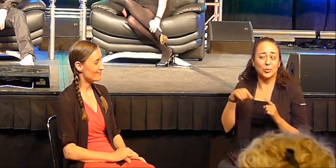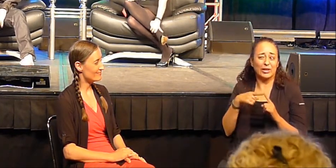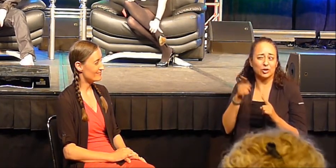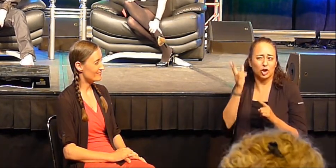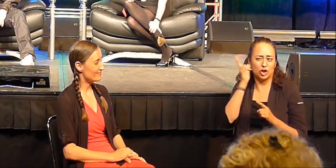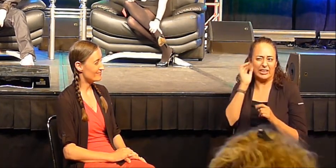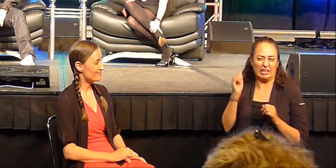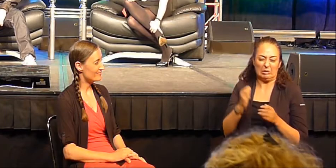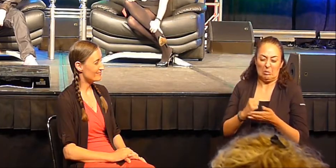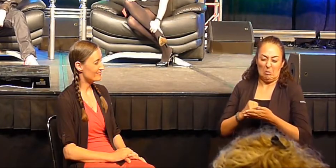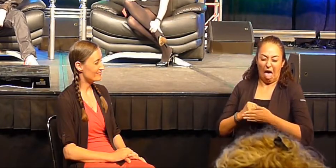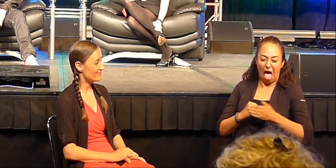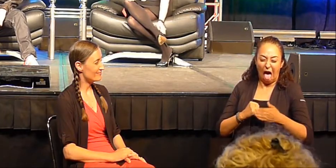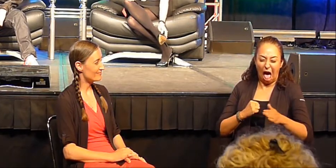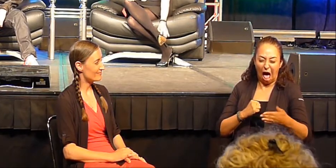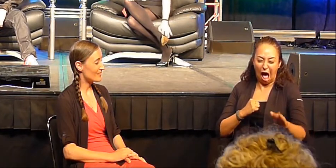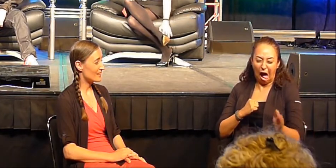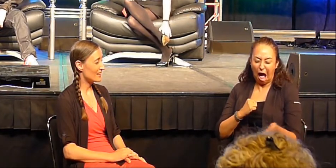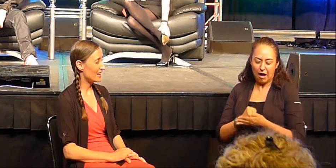I thought I'd lost an eardrum.